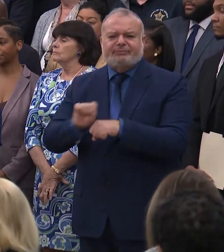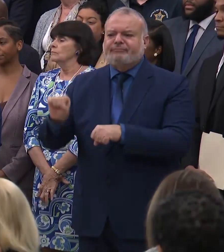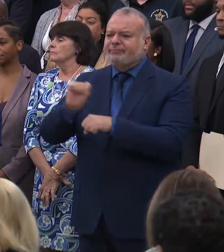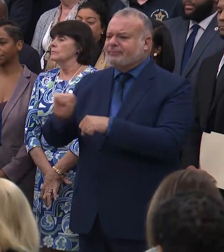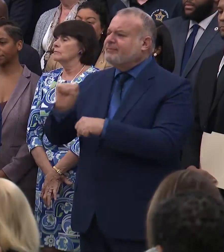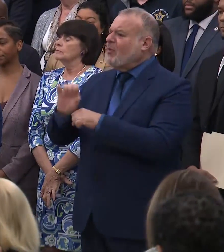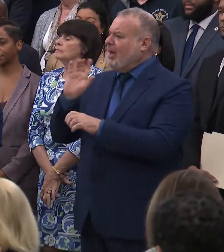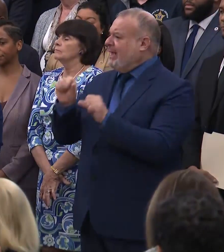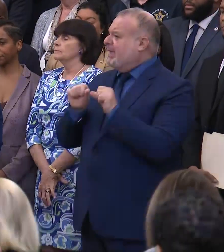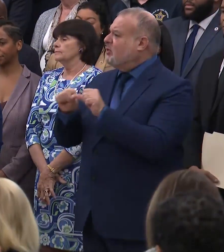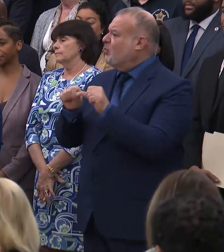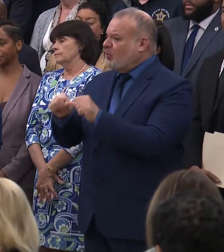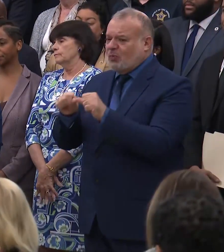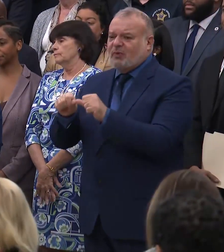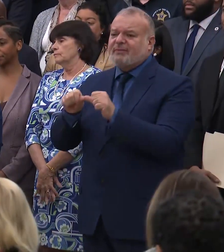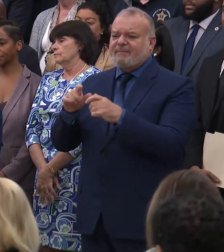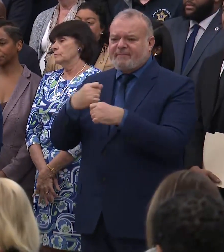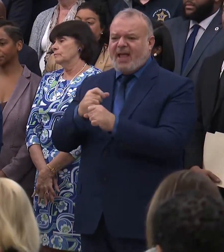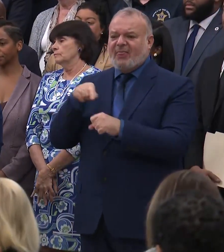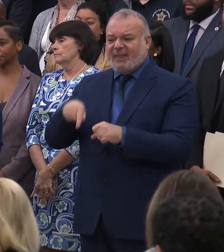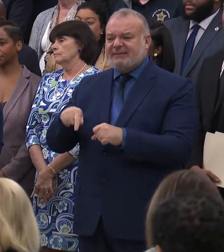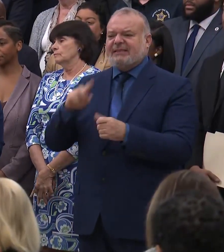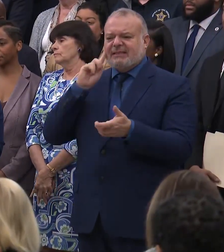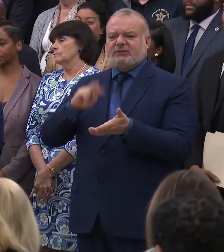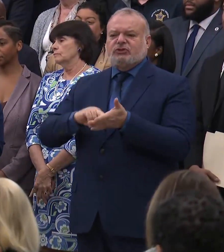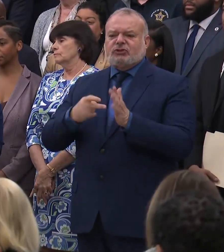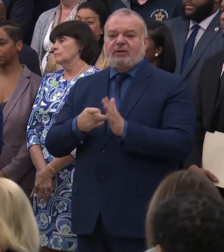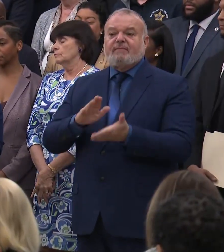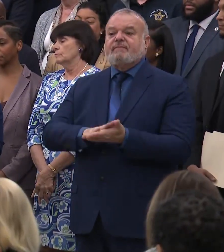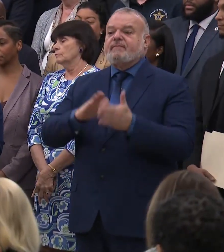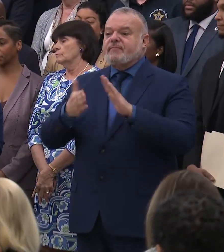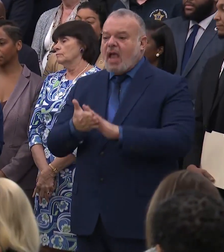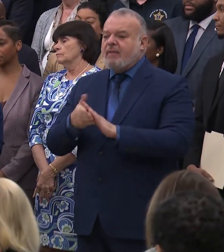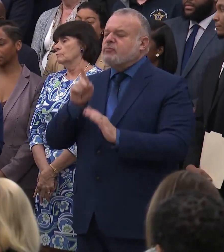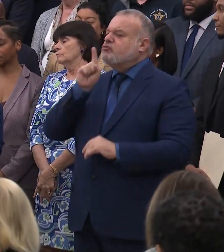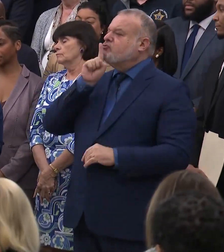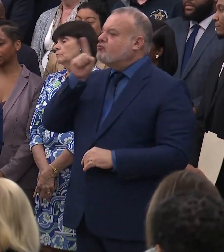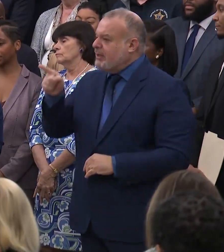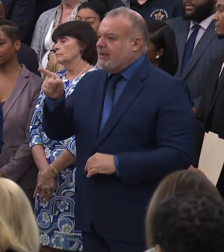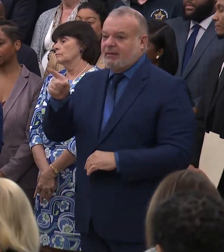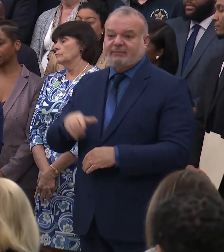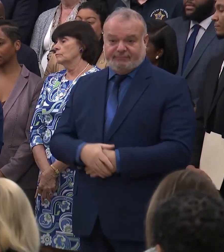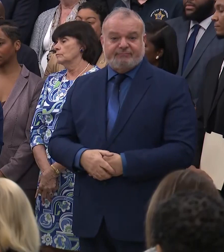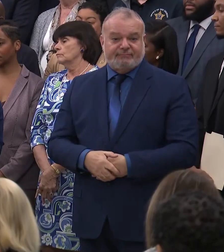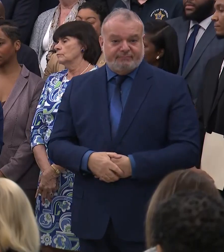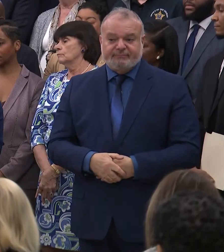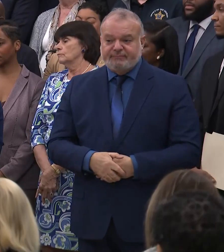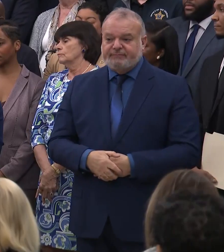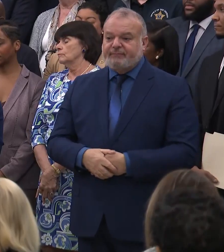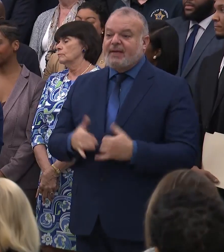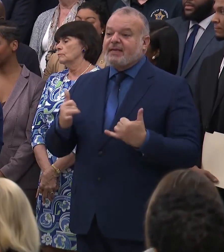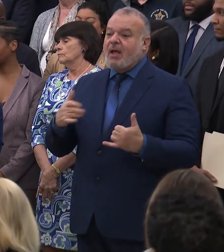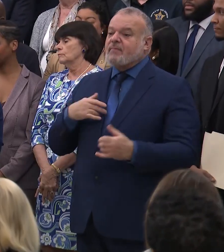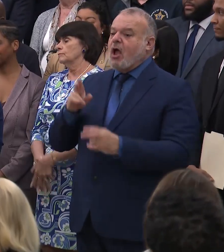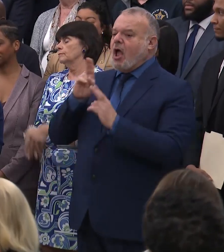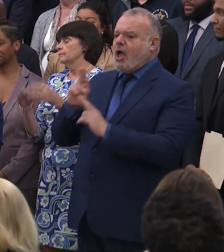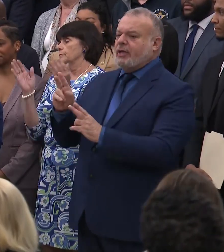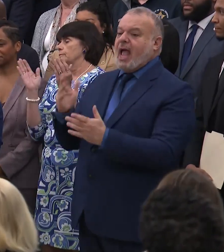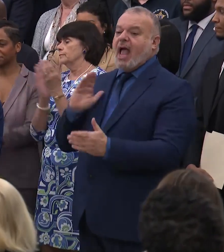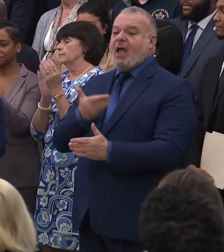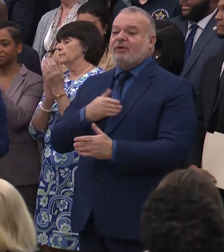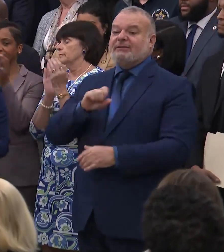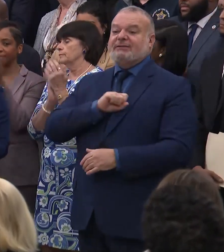this intention a reality. It is now my honor to introduce our Senate President, Karen